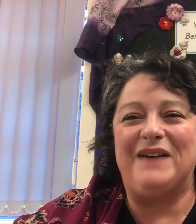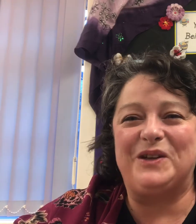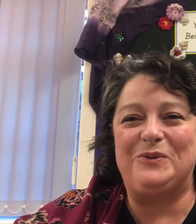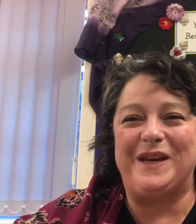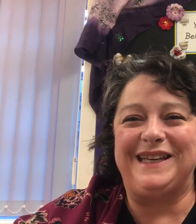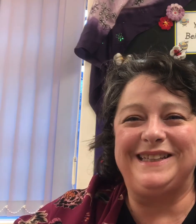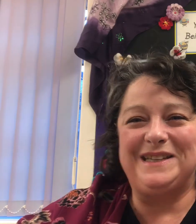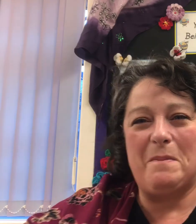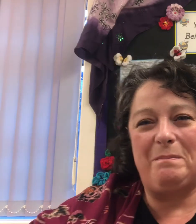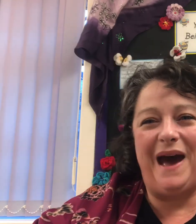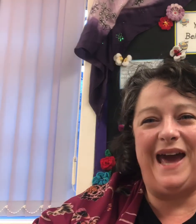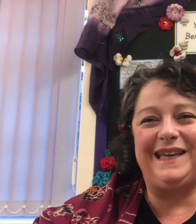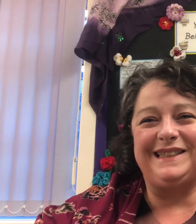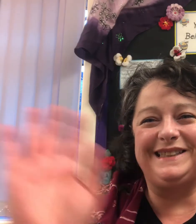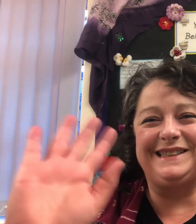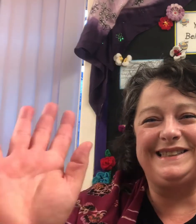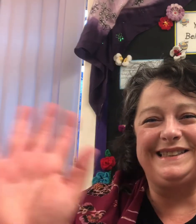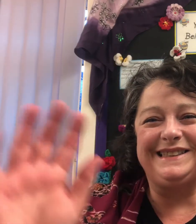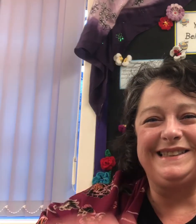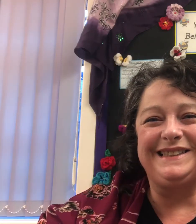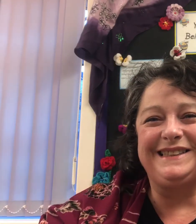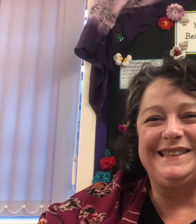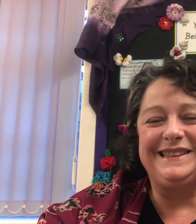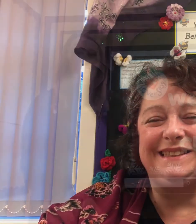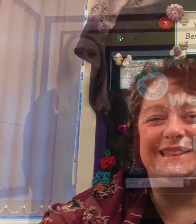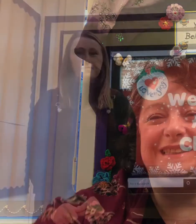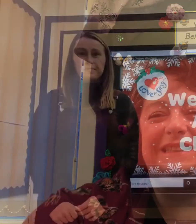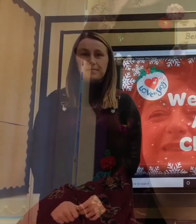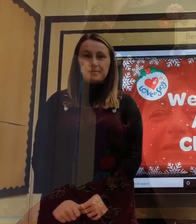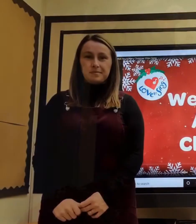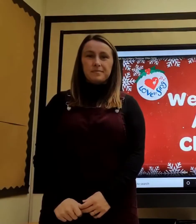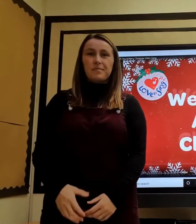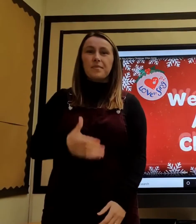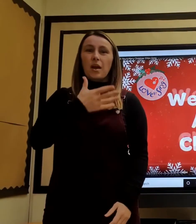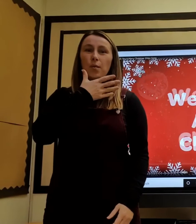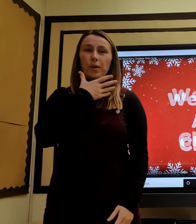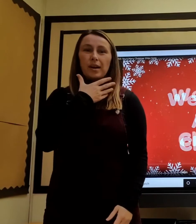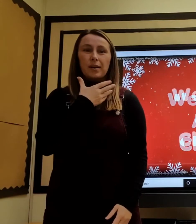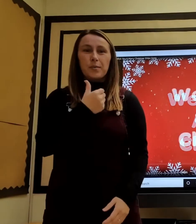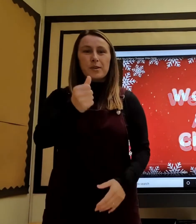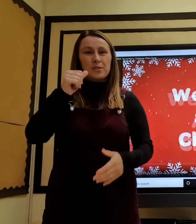good week. Bye. We wish